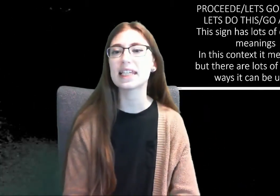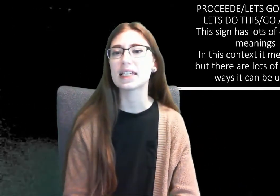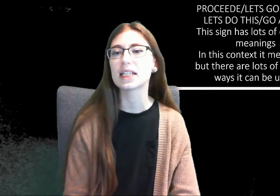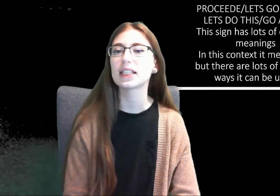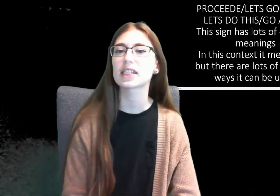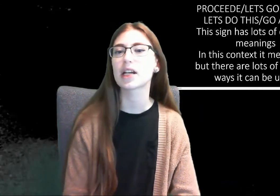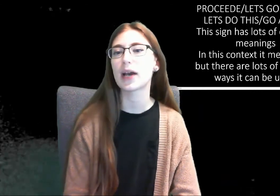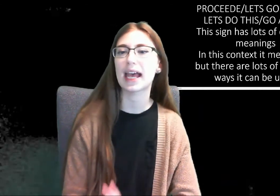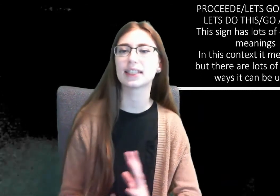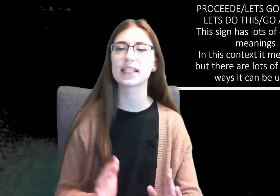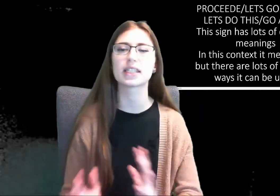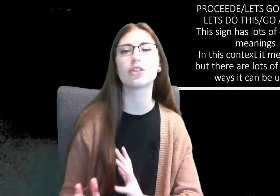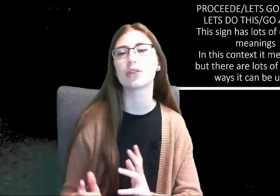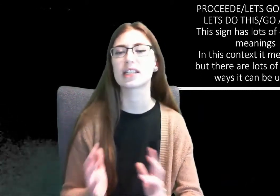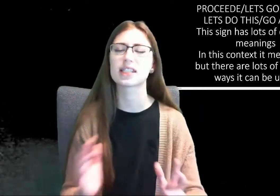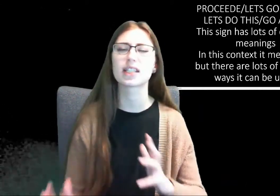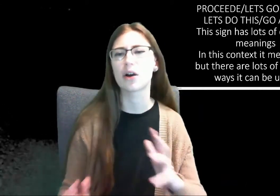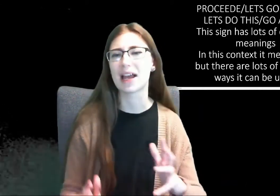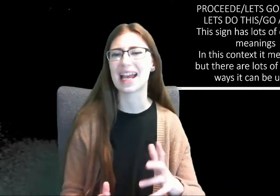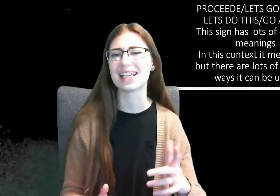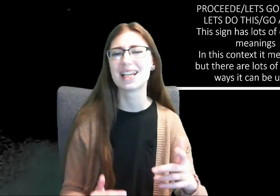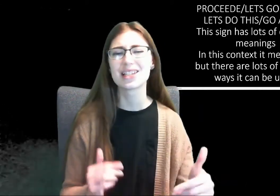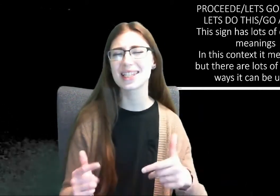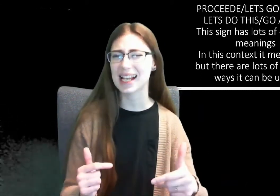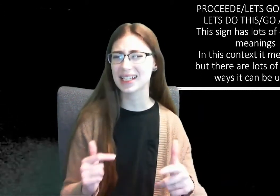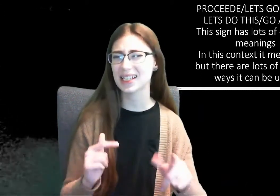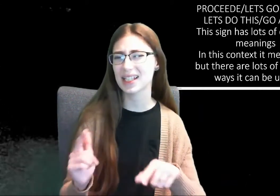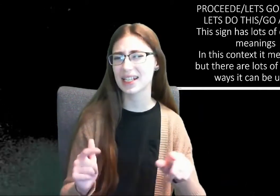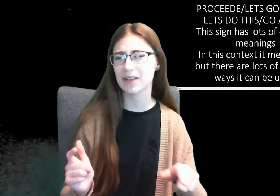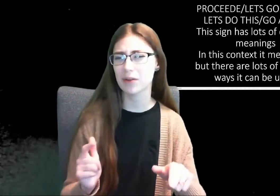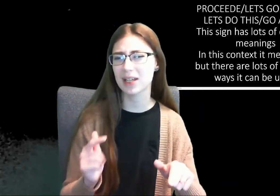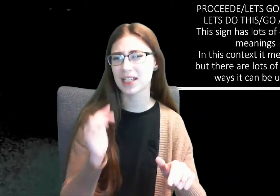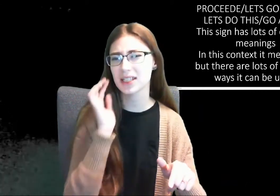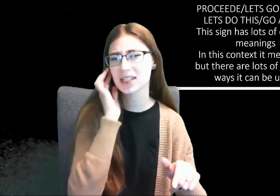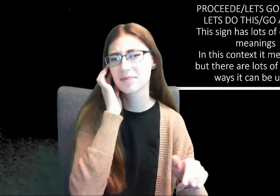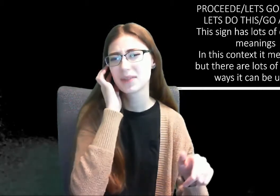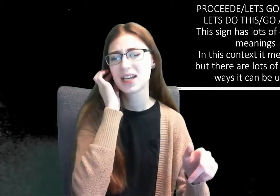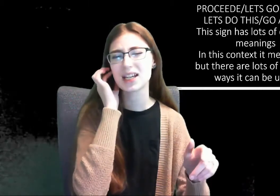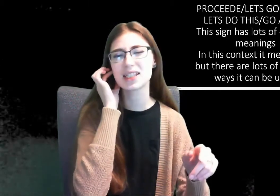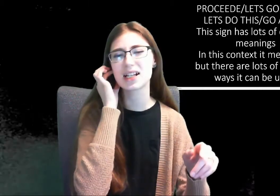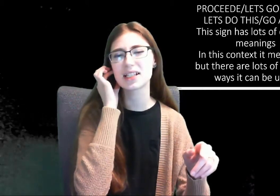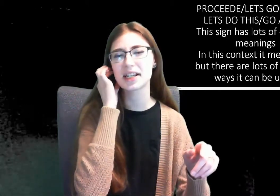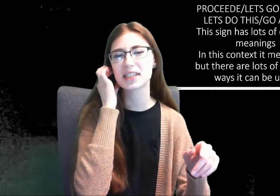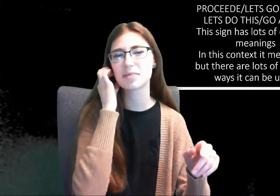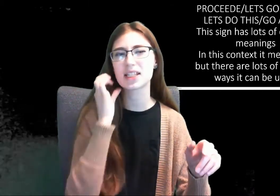Proceed. Let's go ahead. Let's do this. Go ahead. So this sign has a lot of different meanings. In this context, it means